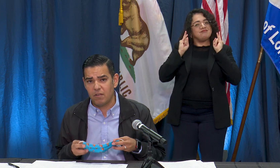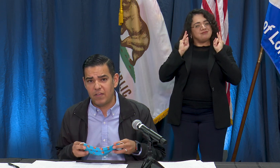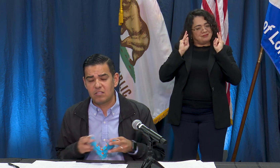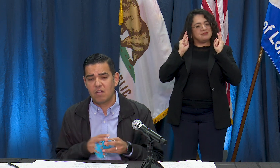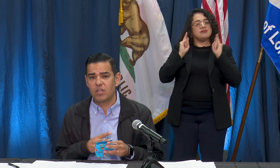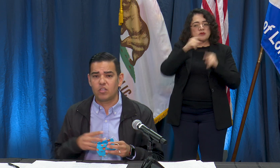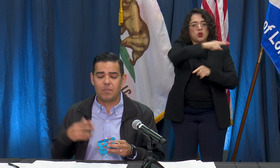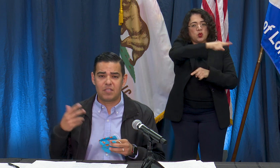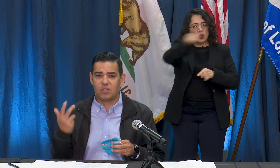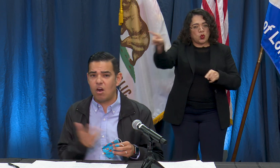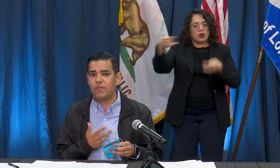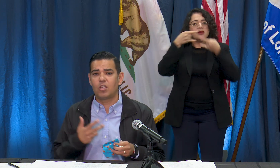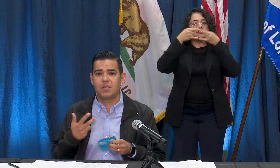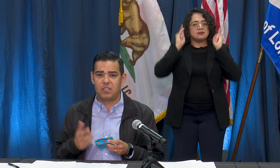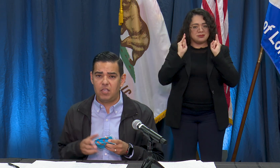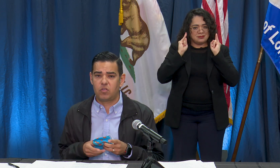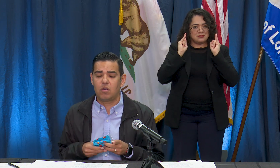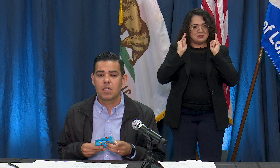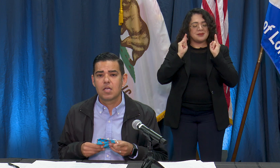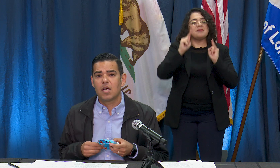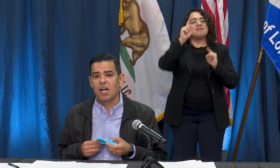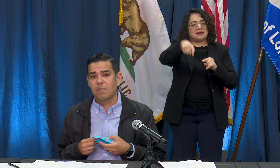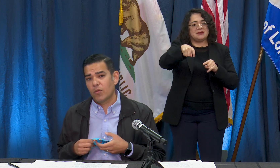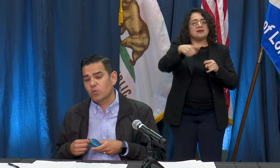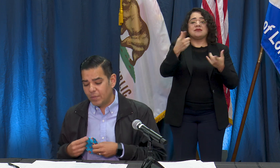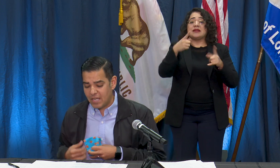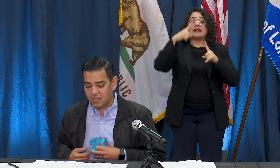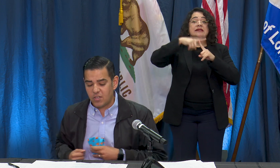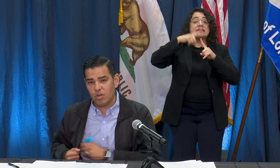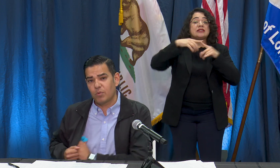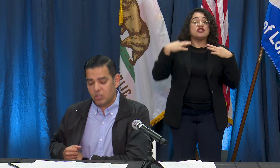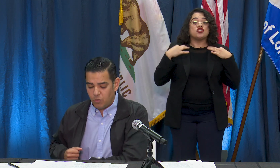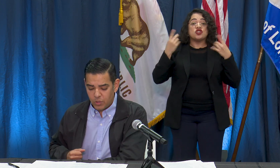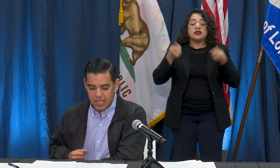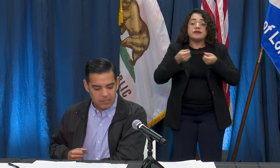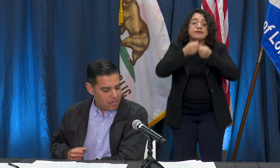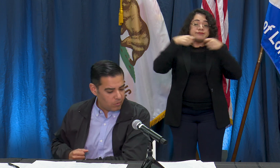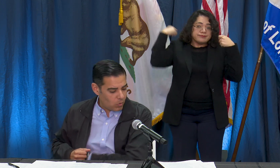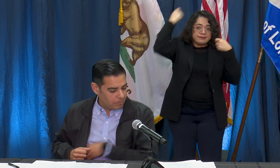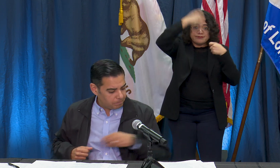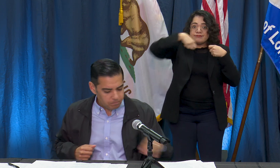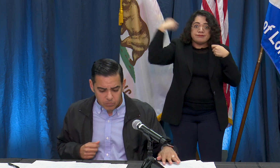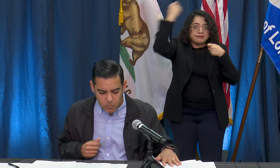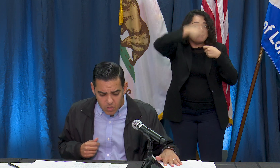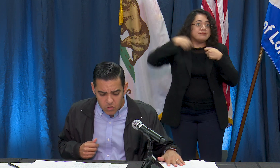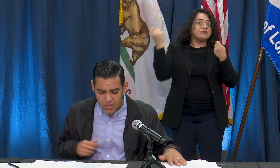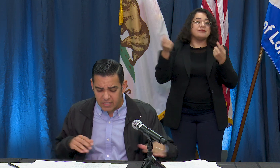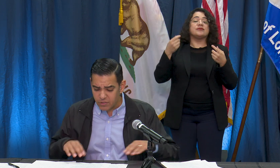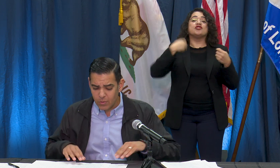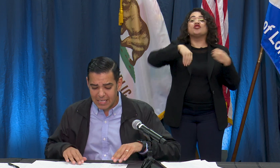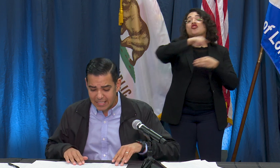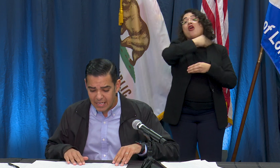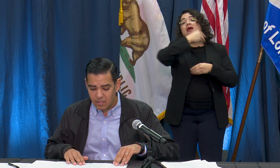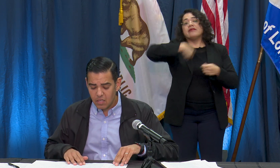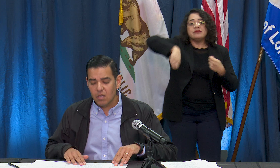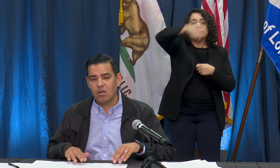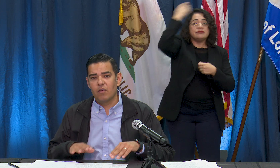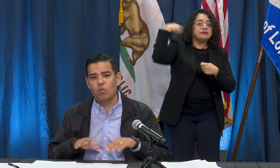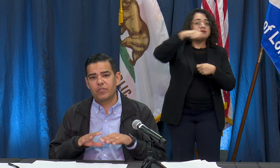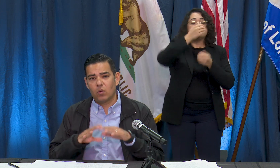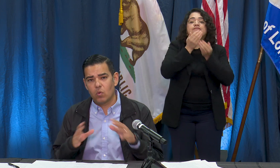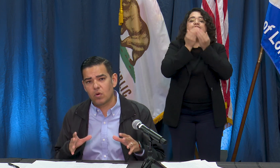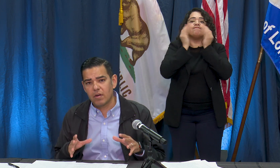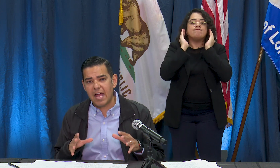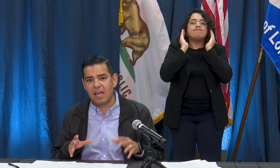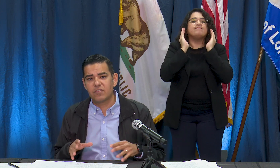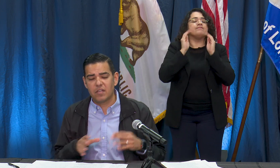needs to be wearing face coverings. It could be a scarf, it could be a t-shirt, but those will be necessary to protect everyone. So that gives you an idea of